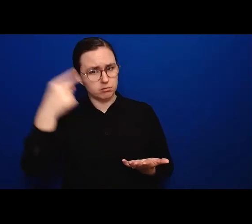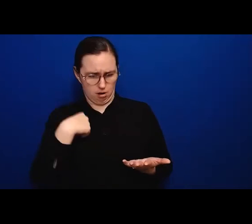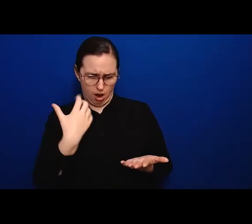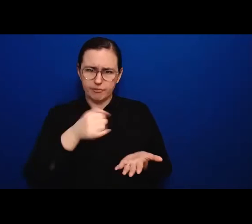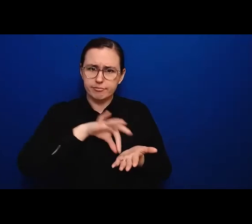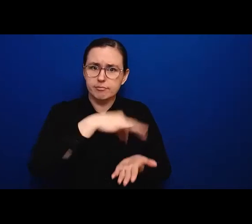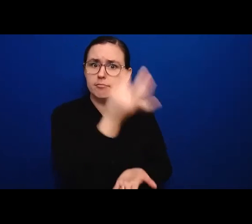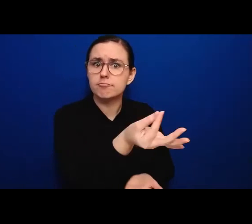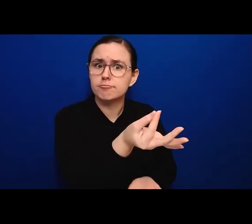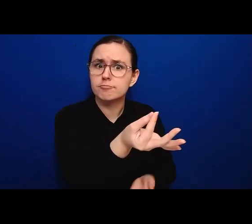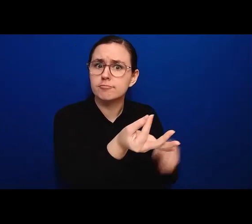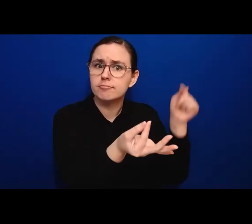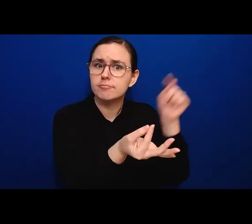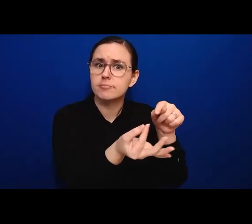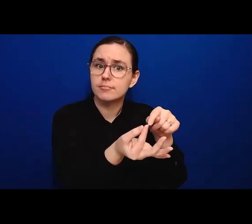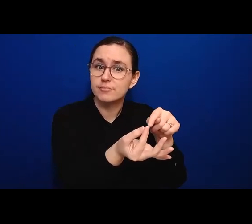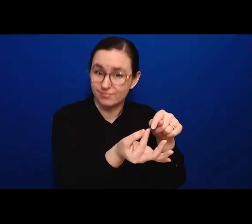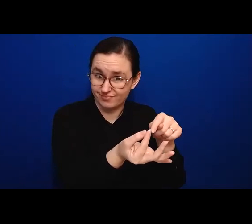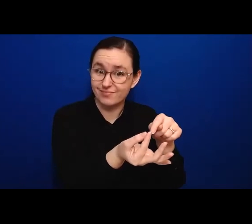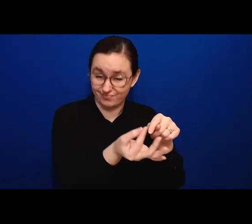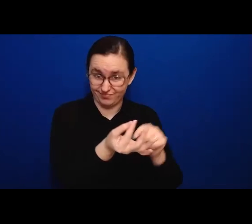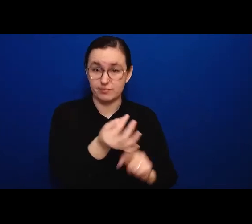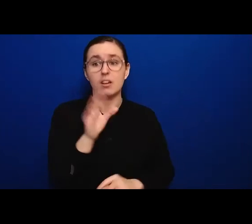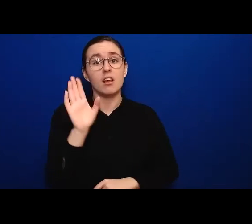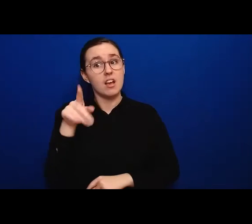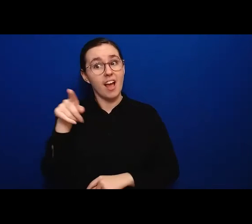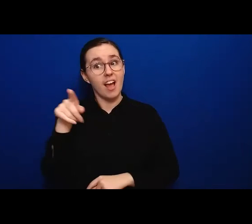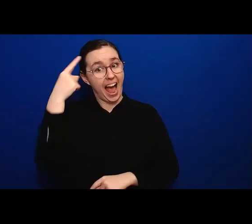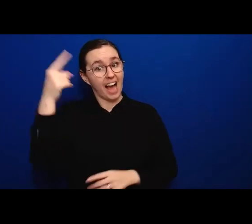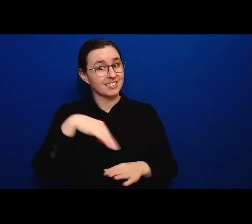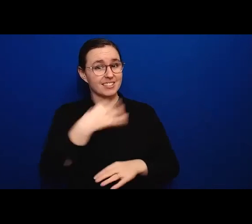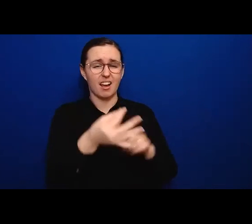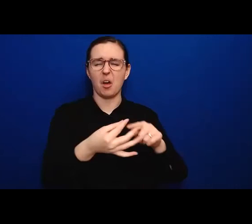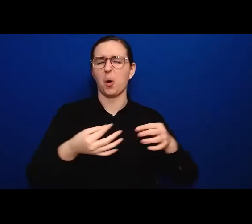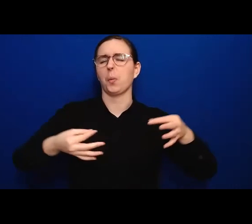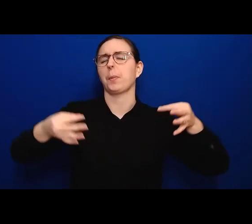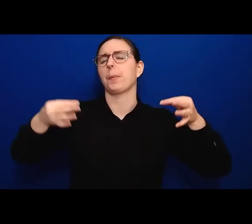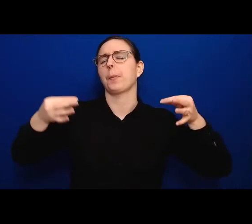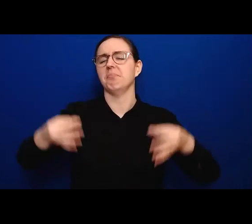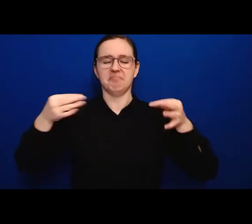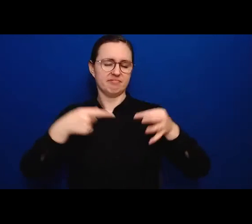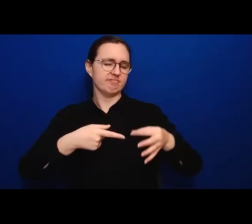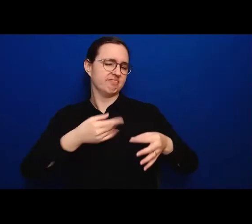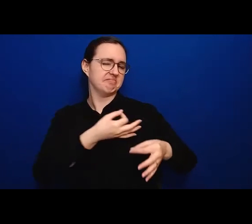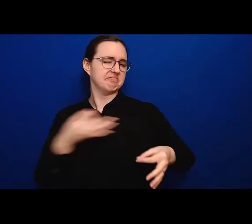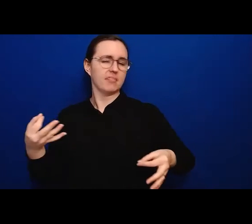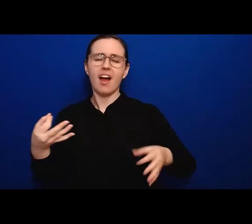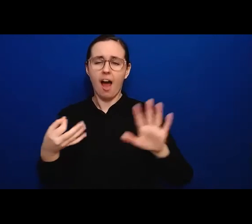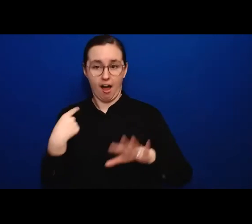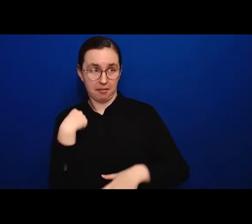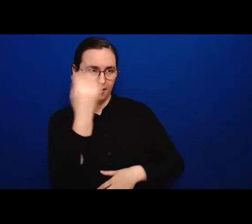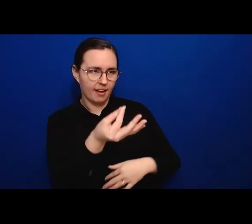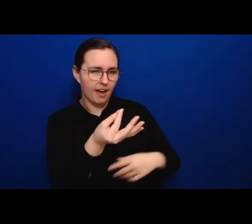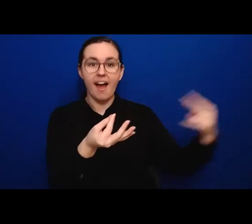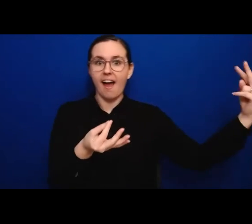perfected with the collaboration, the cooperation of other people. These ideas can be modified, and that's a huge experience